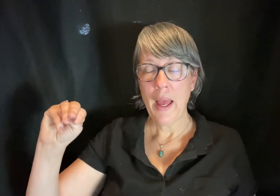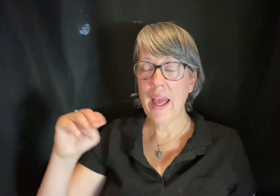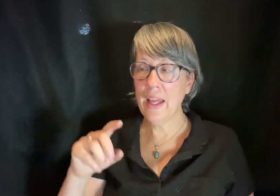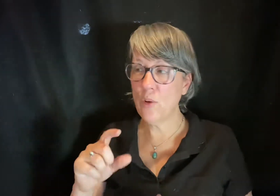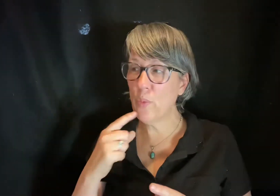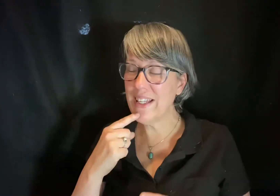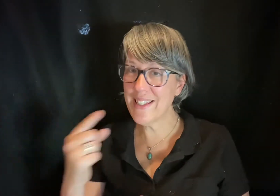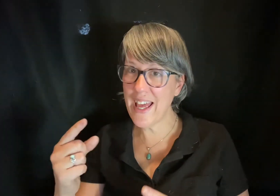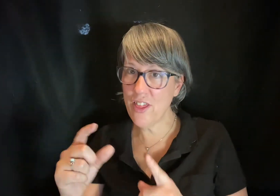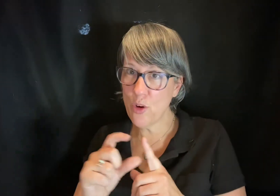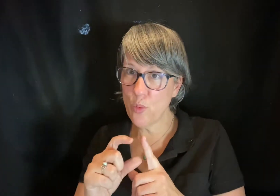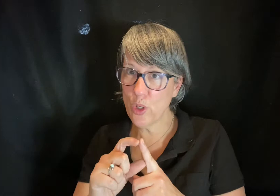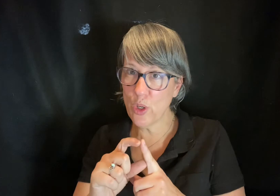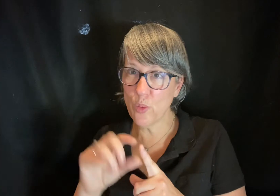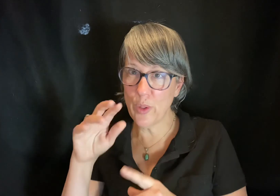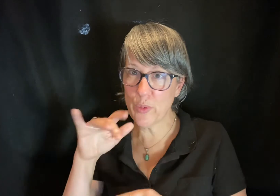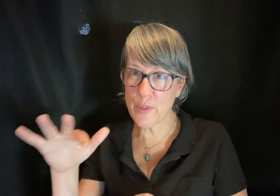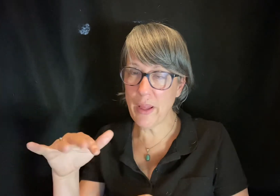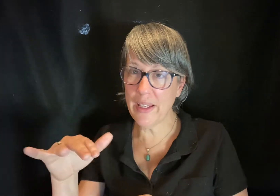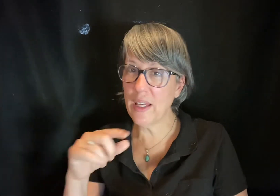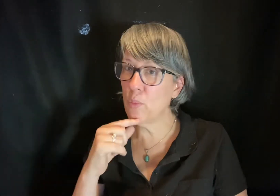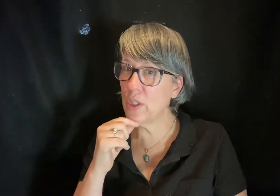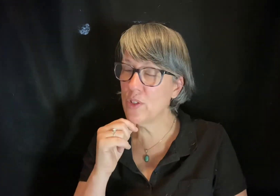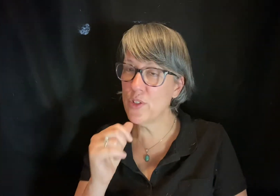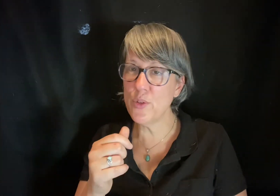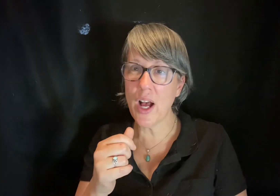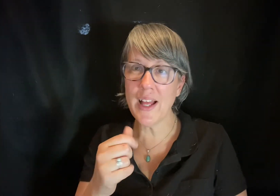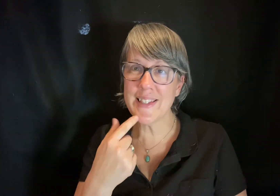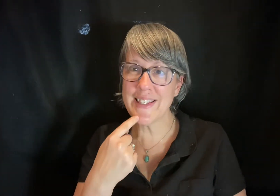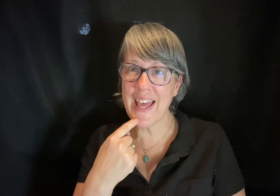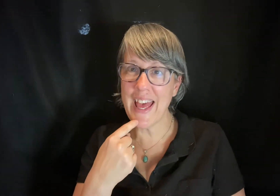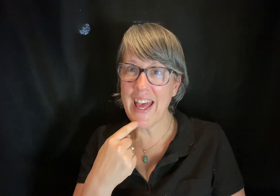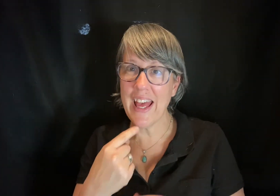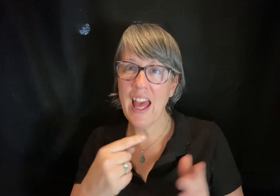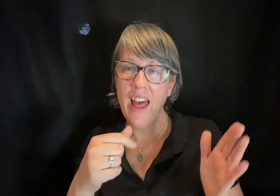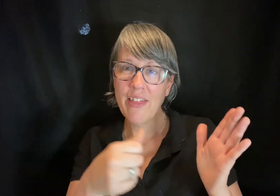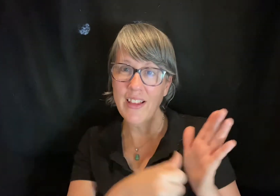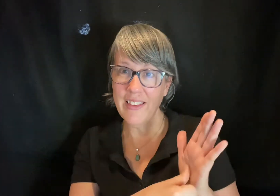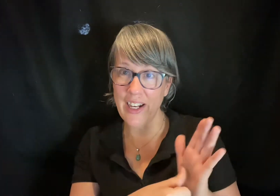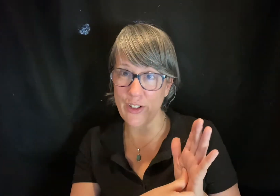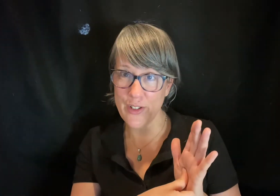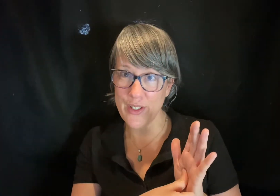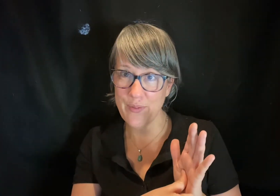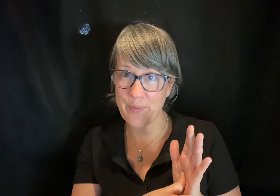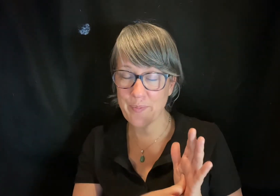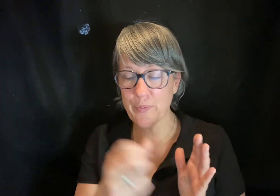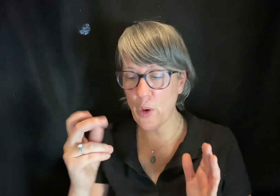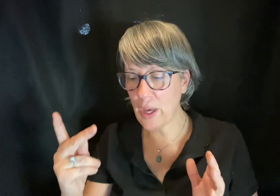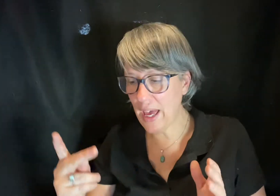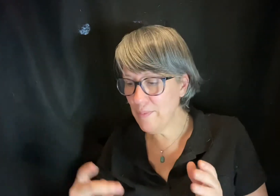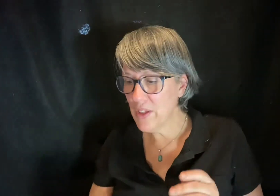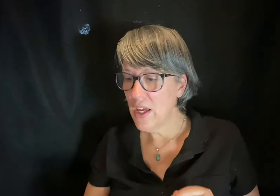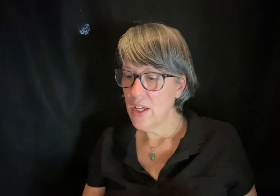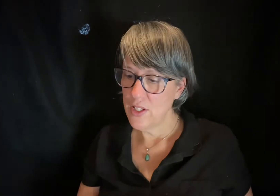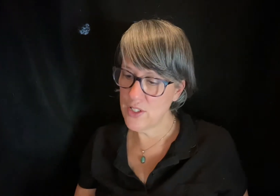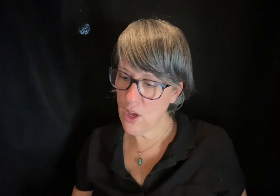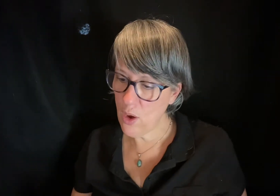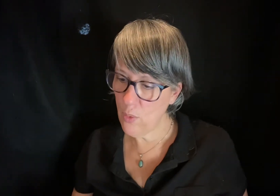And we say the word when we're spelling it. We do not say the letters. Okay? So